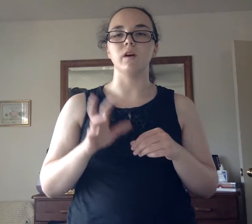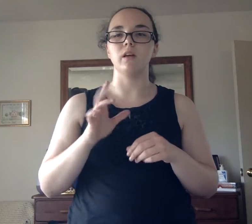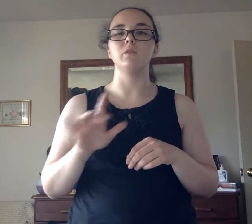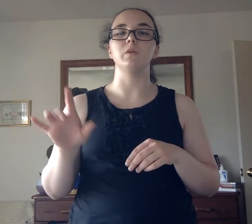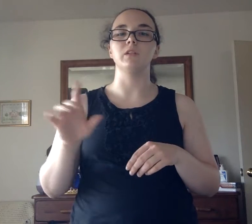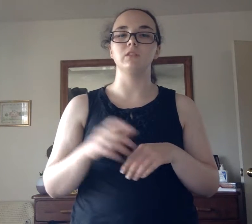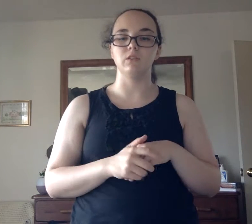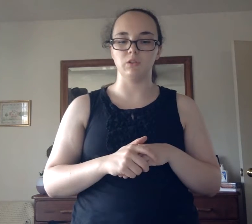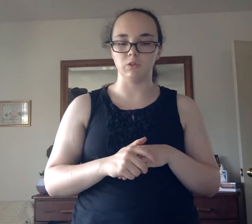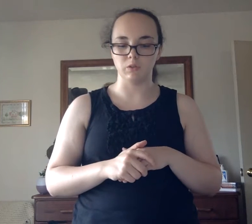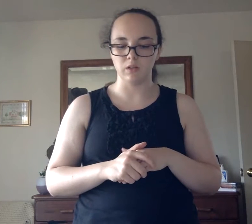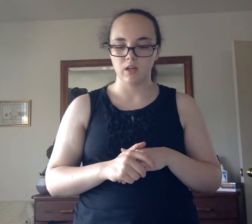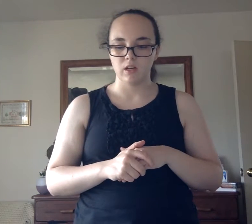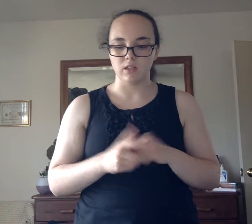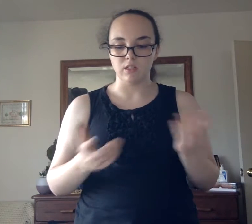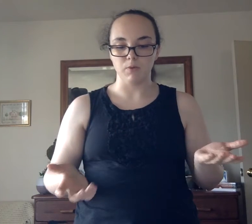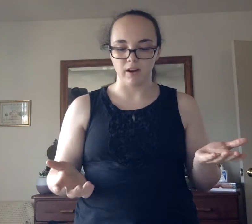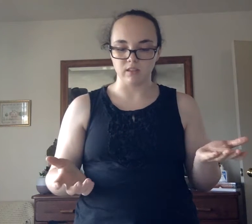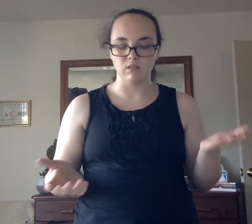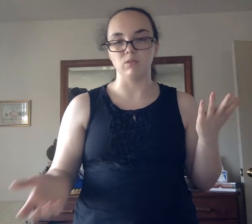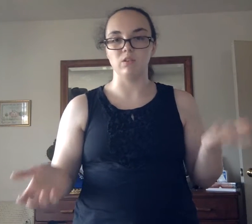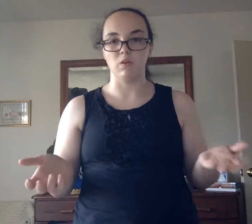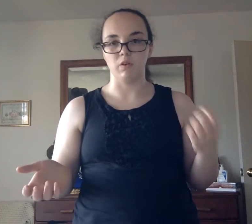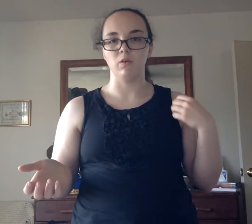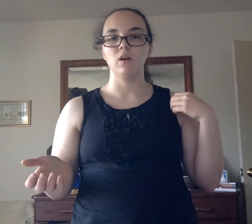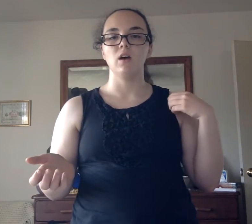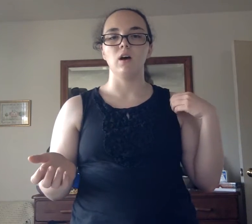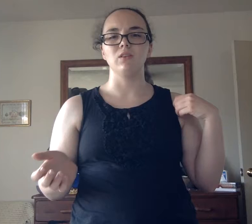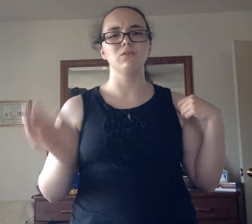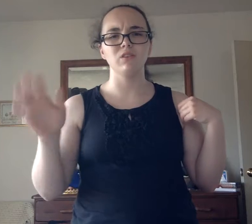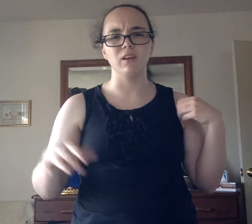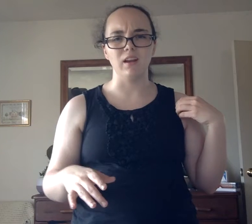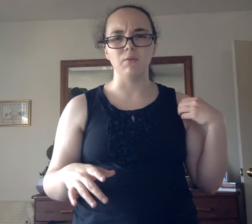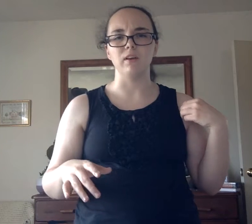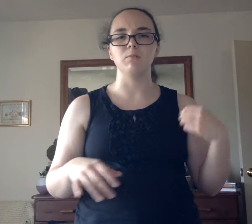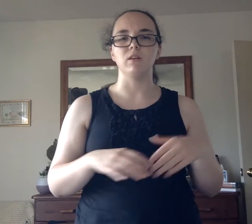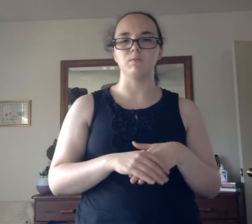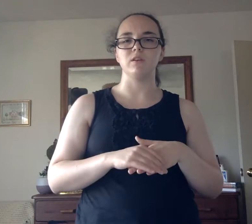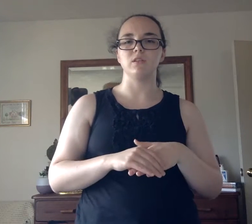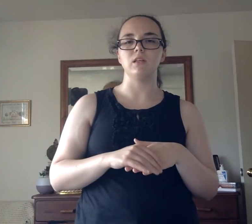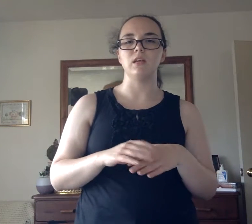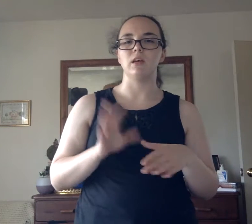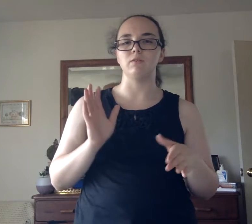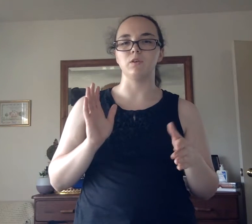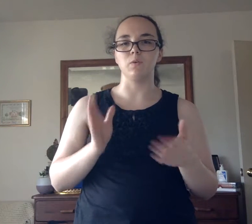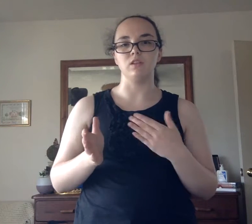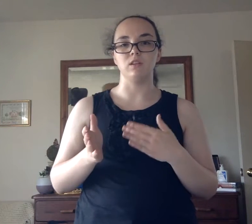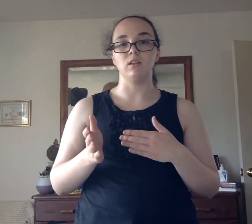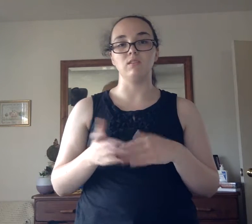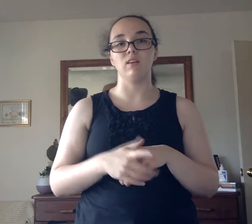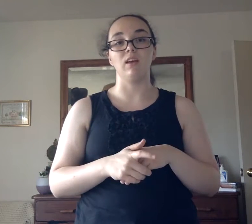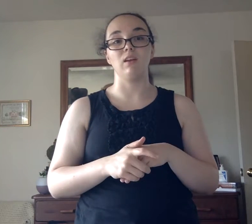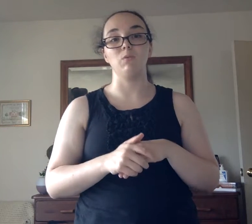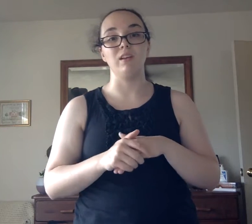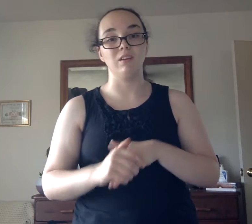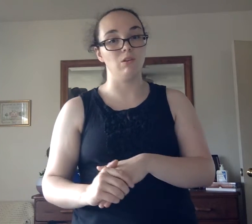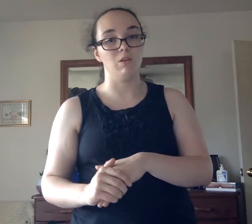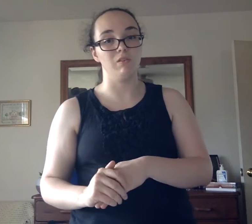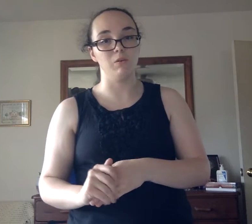find words you need to practice or you don't know. Those are good anyways, but especially if you're watching this and we didn't go over what your